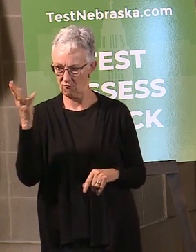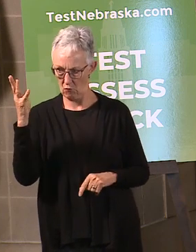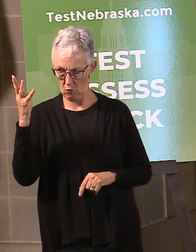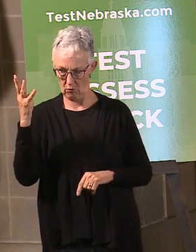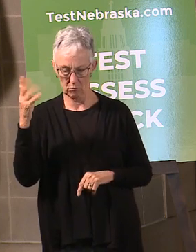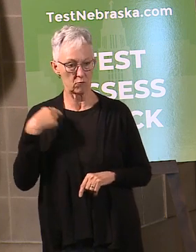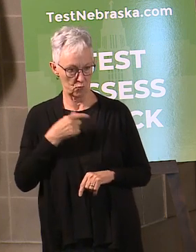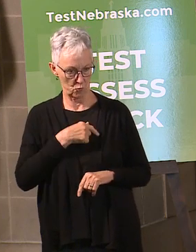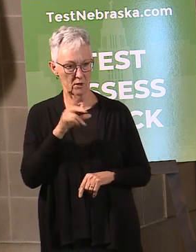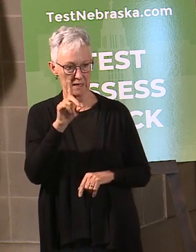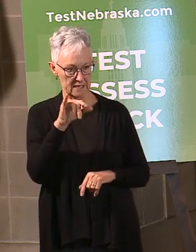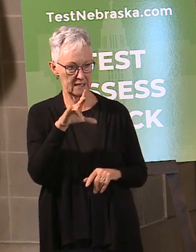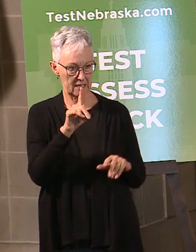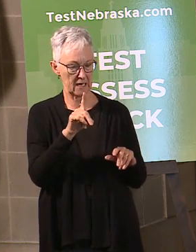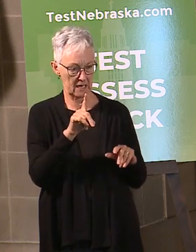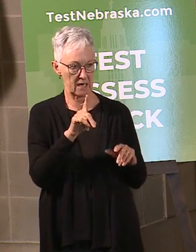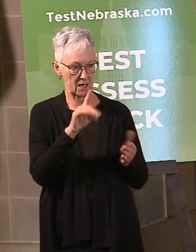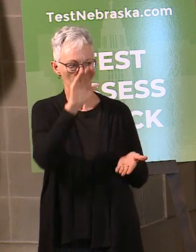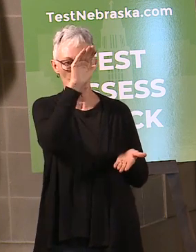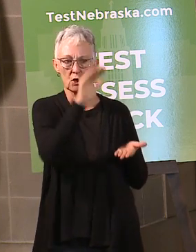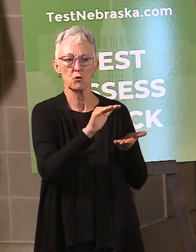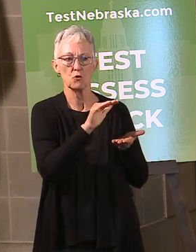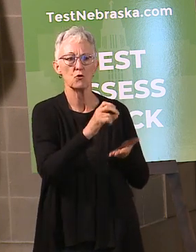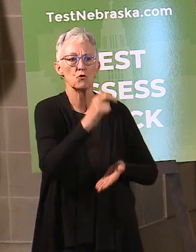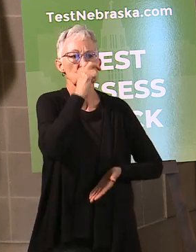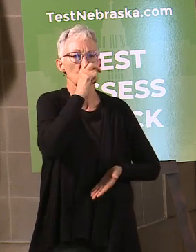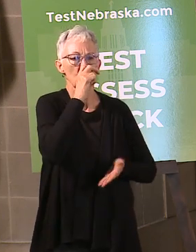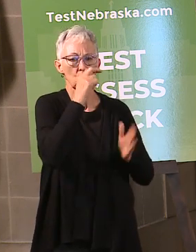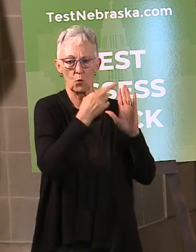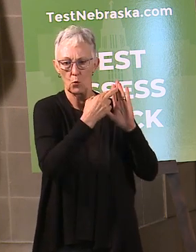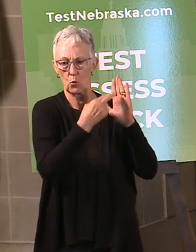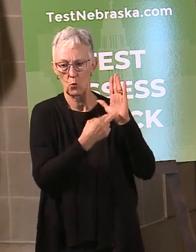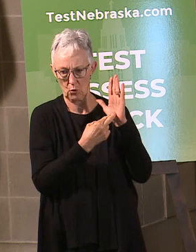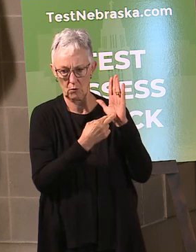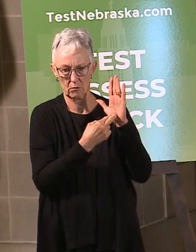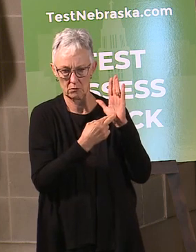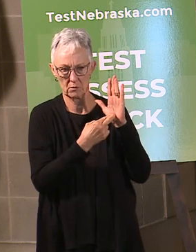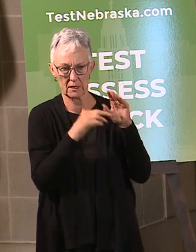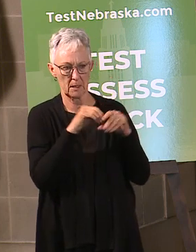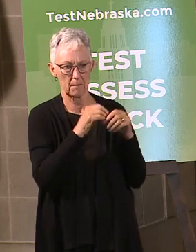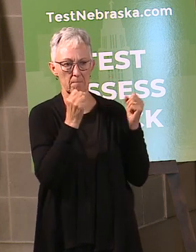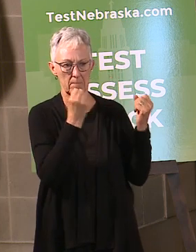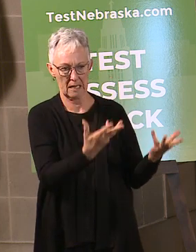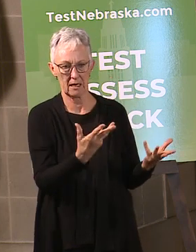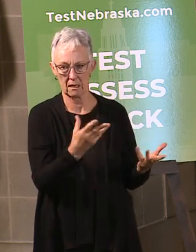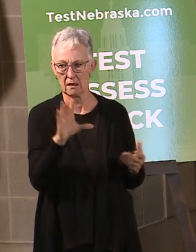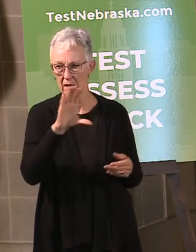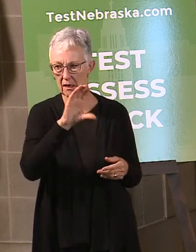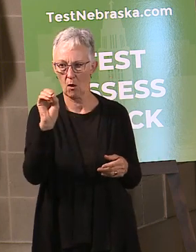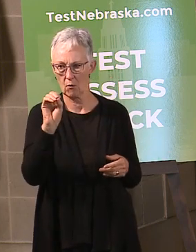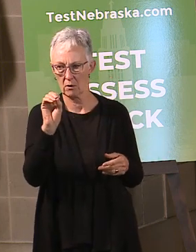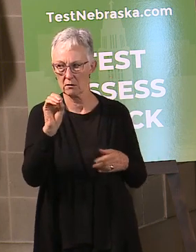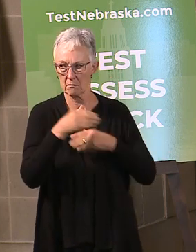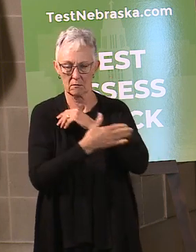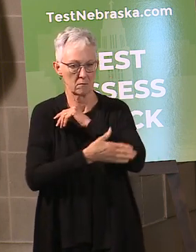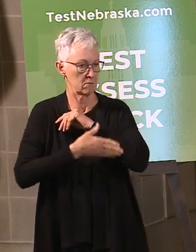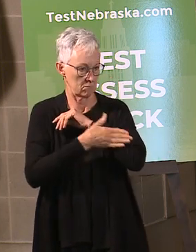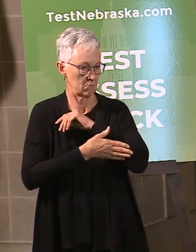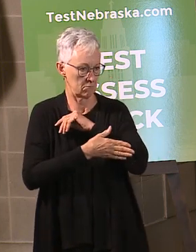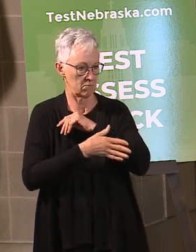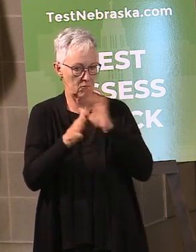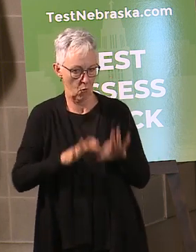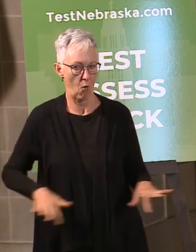state. 89 and 93. Well, that wasn't all of them. We got to 89 out of the 93. And we did